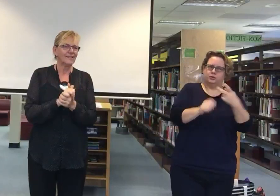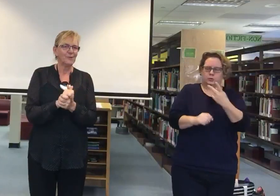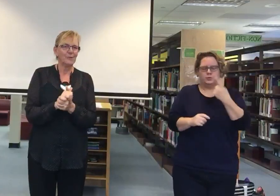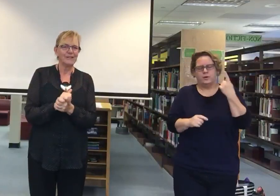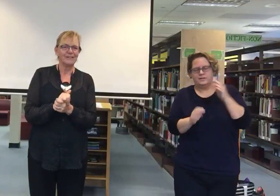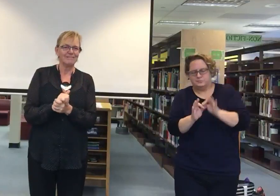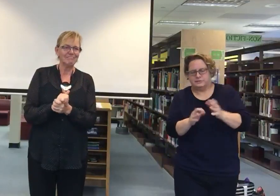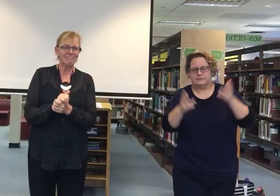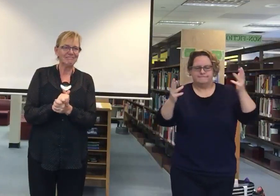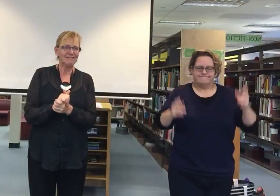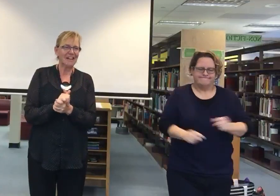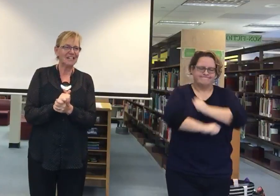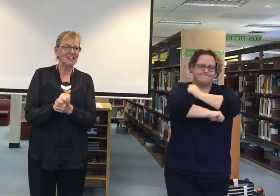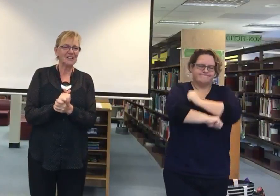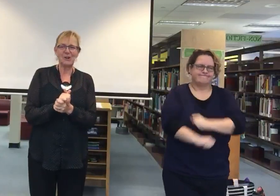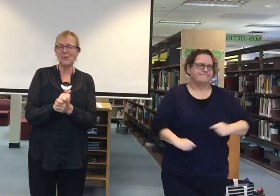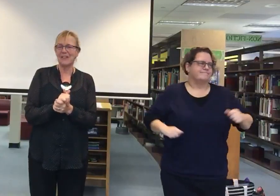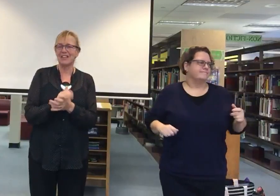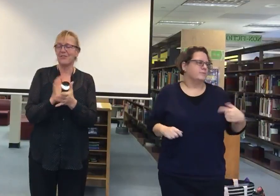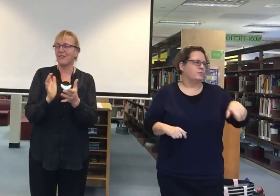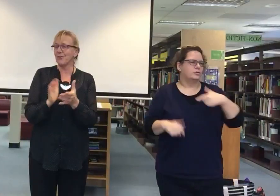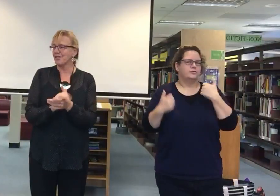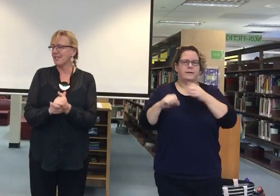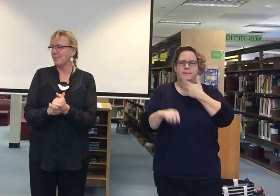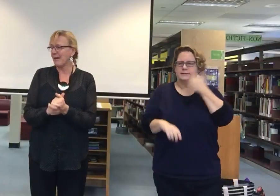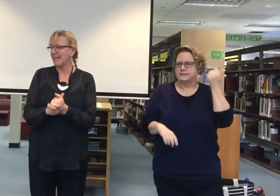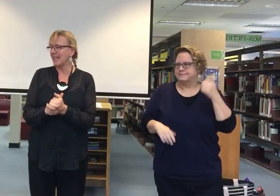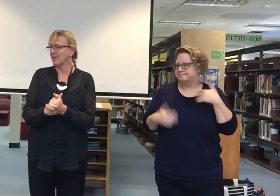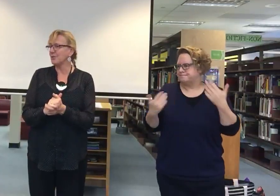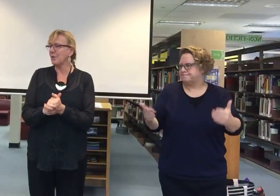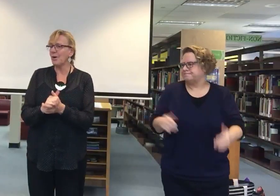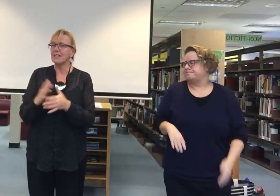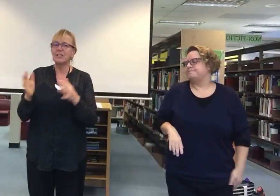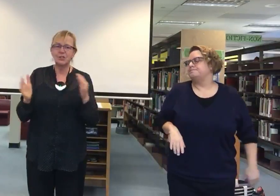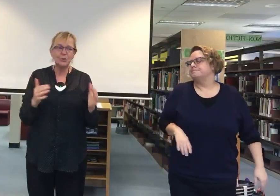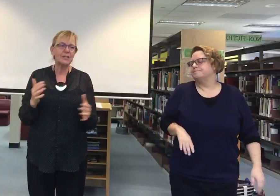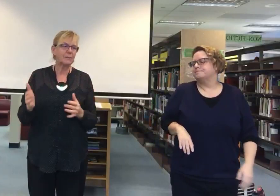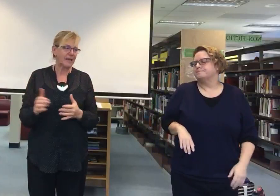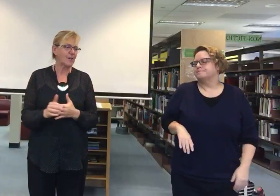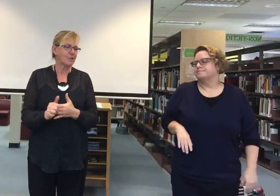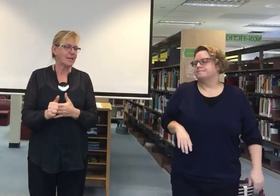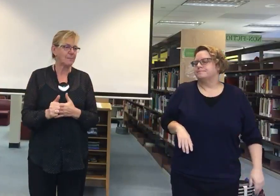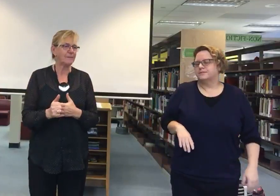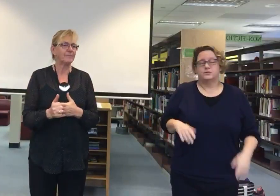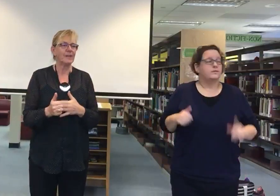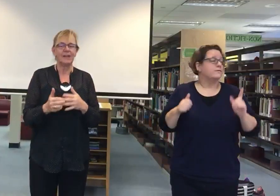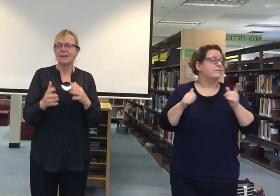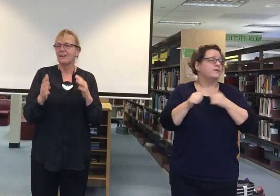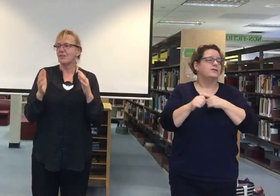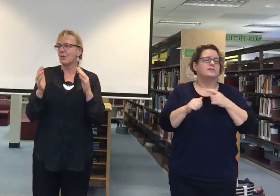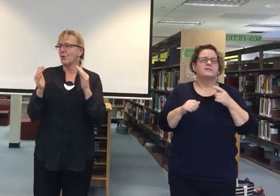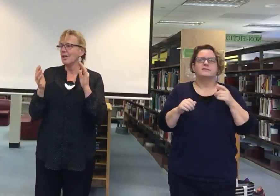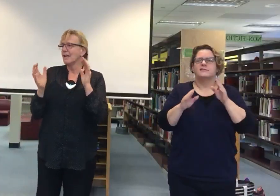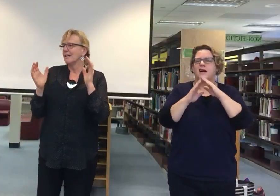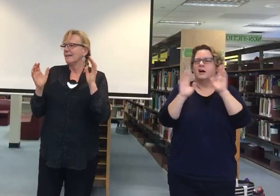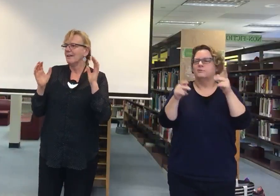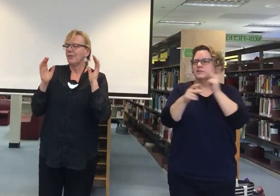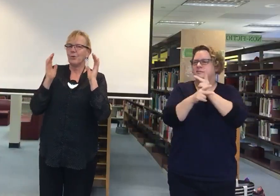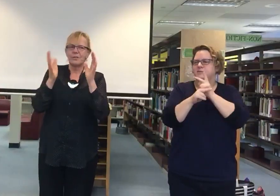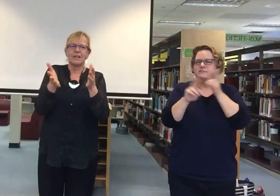and we'll kind of go with it. The first little bit here is we wanted to do a little bit of housekeeping.